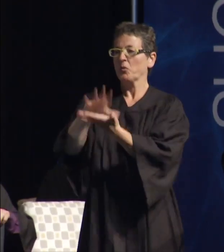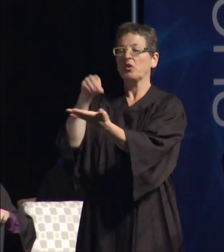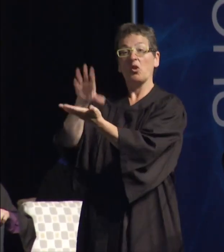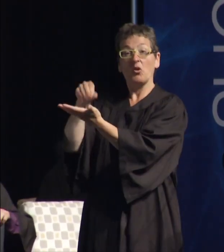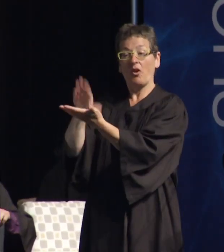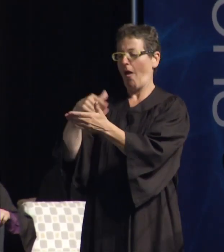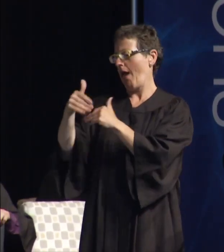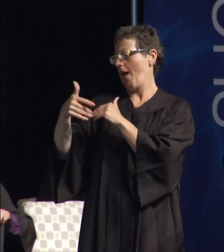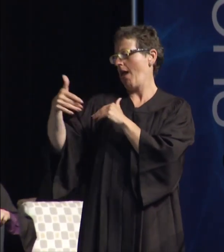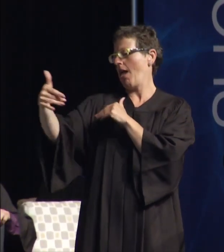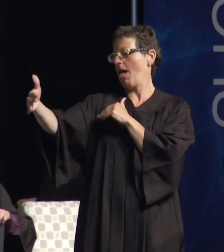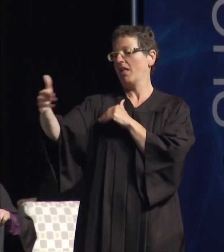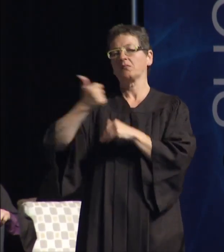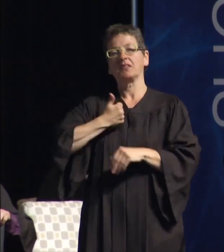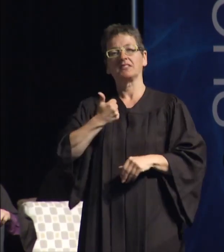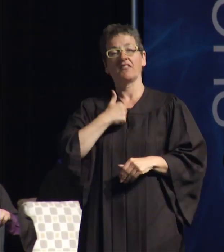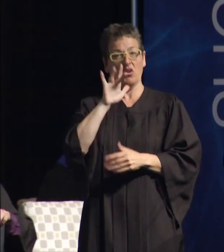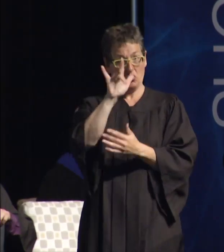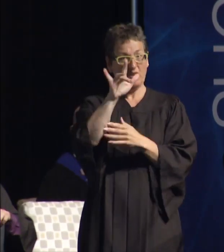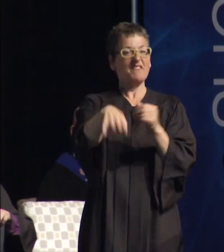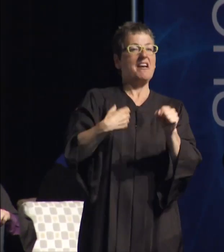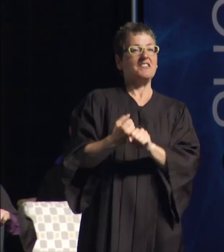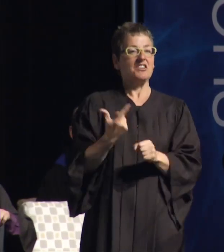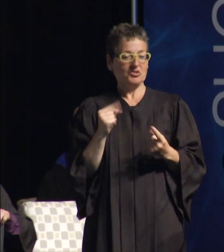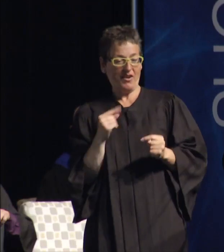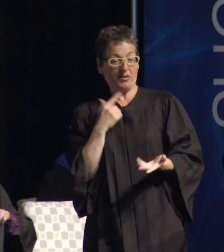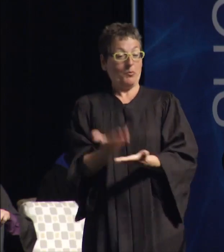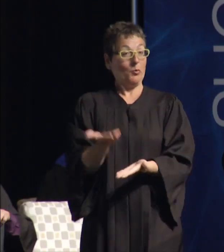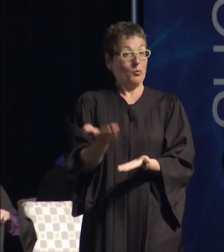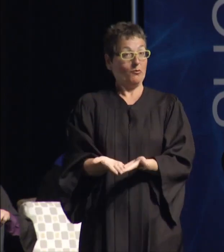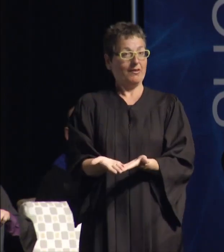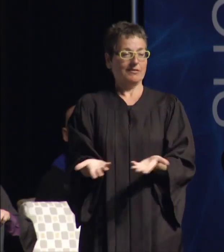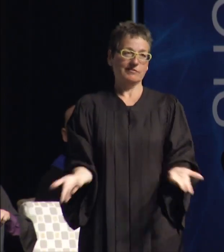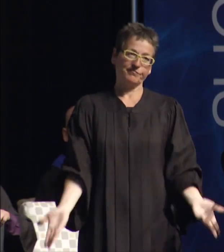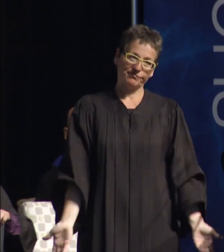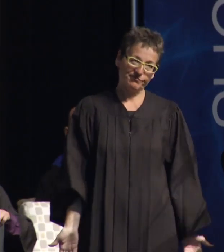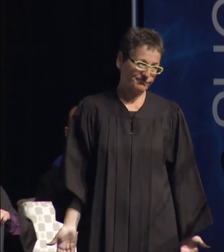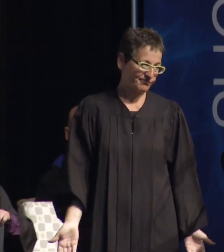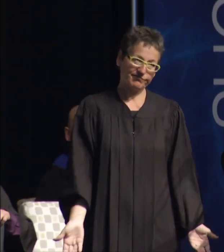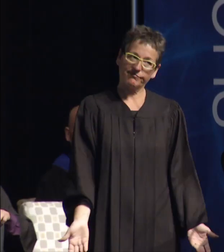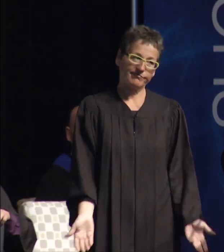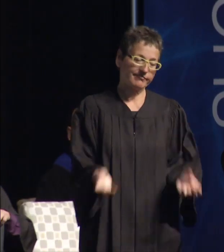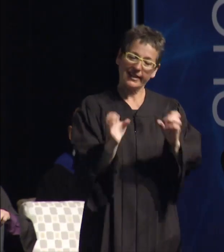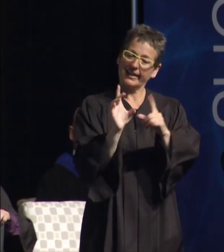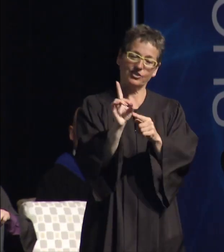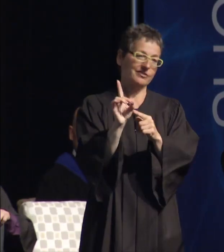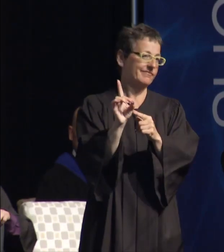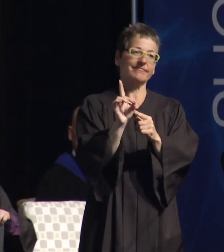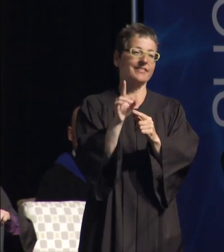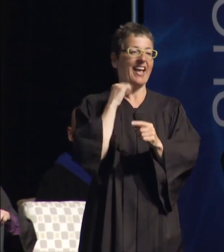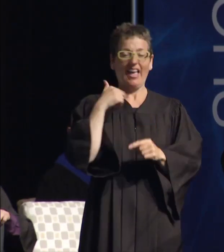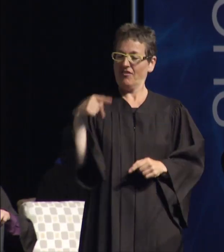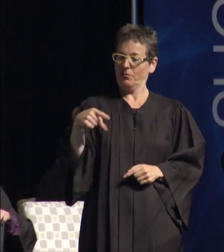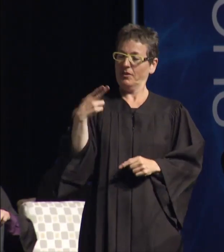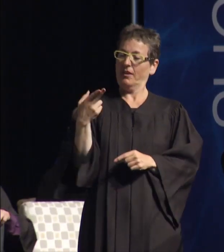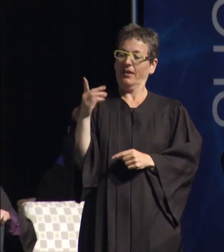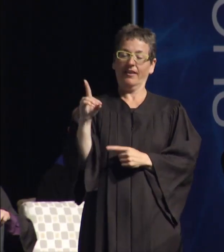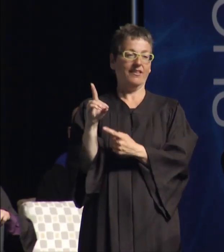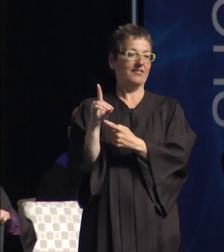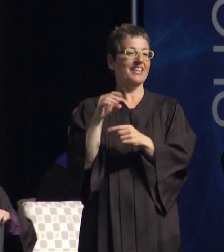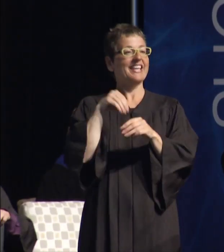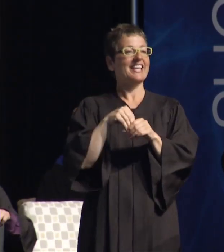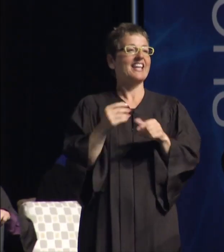the next 25 years trying to prove it, to whom I'm not sure, and I earned a PhD in